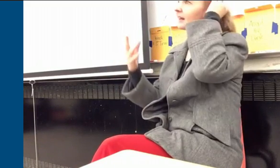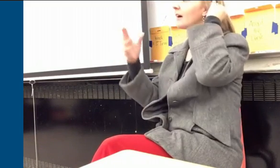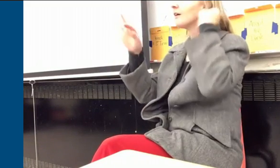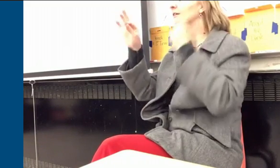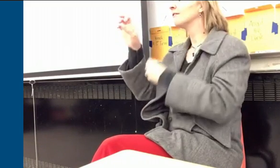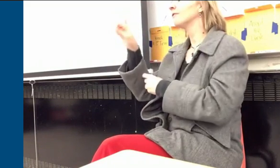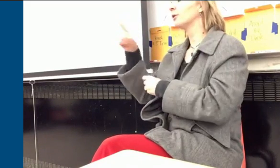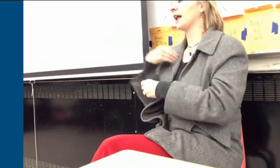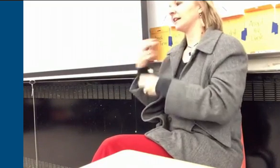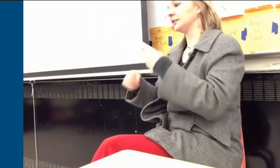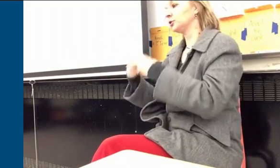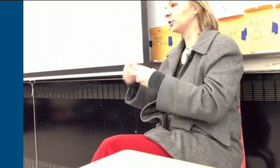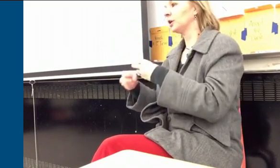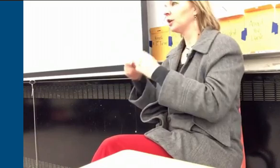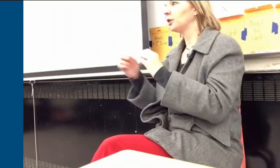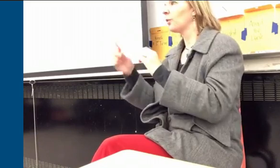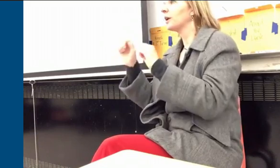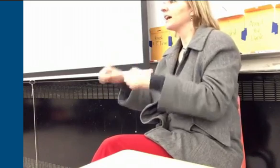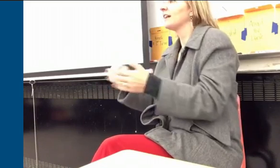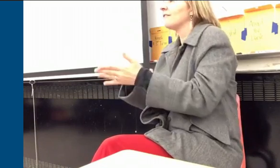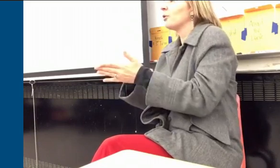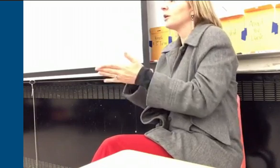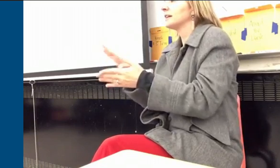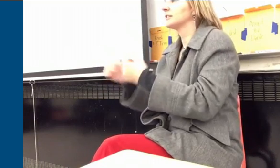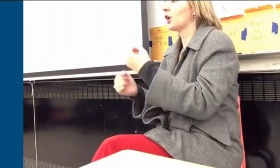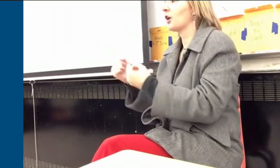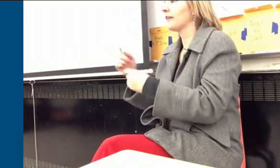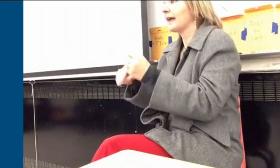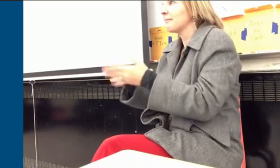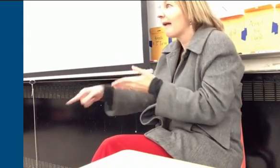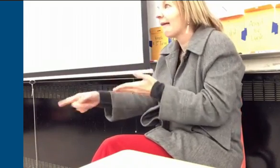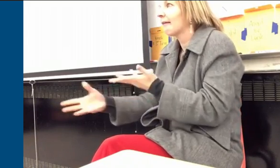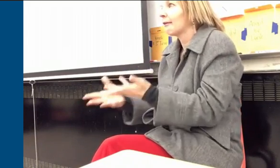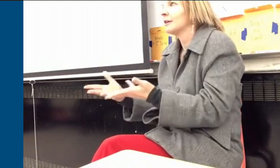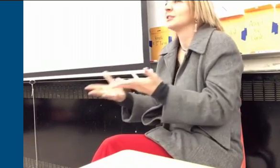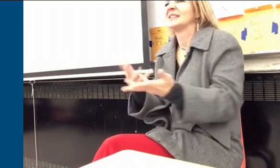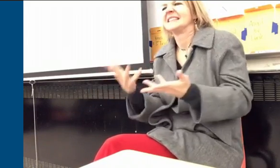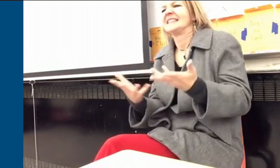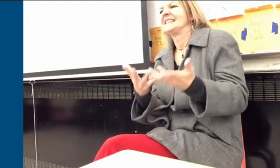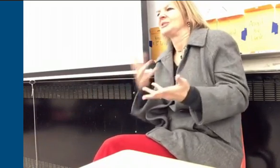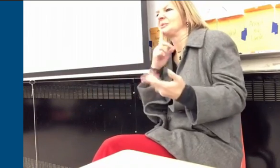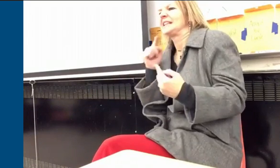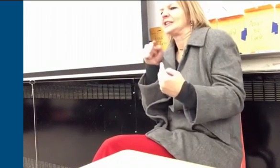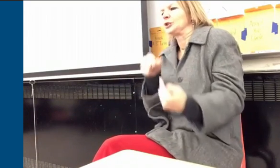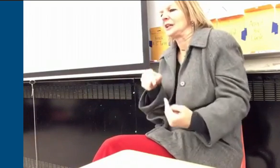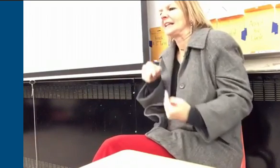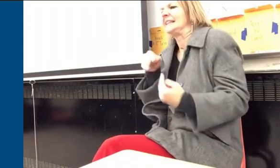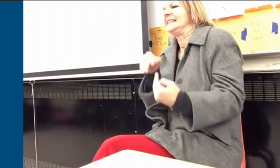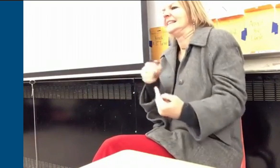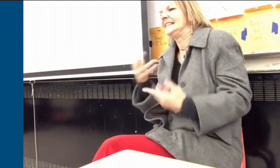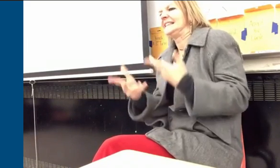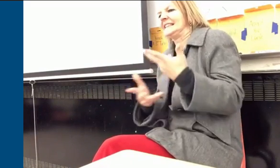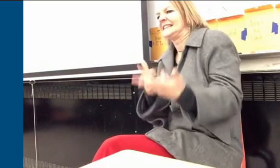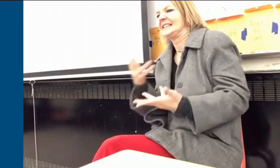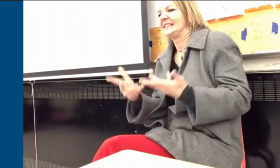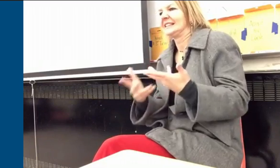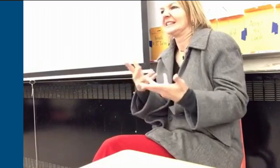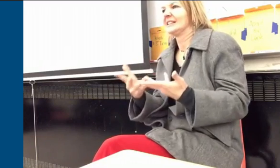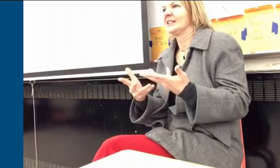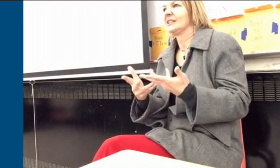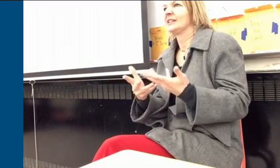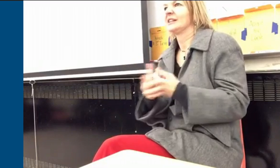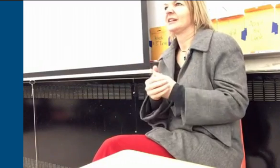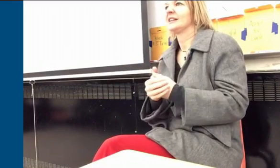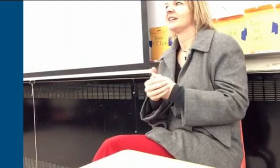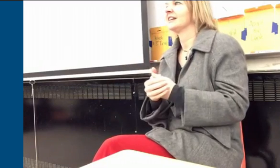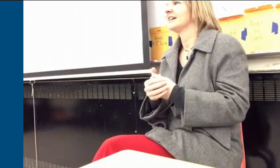had an issue. Nobody could afford his car. And so he was really struggling. So he had to, yeah, that's